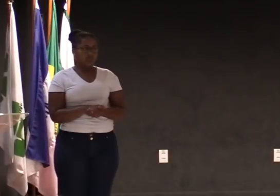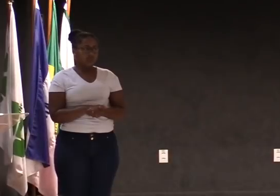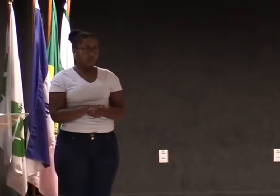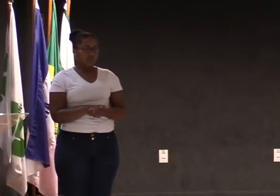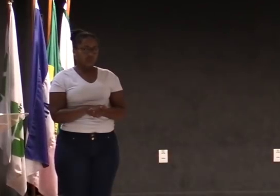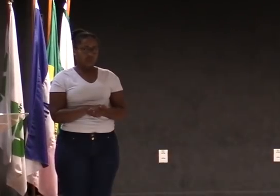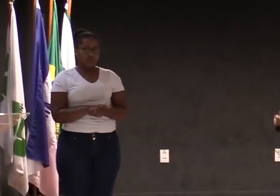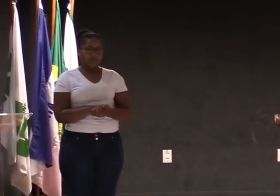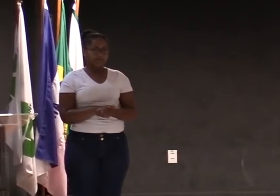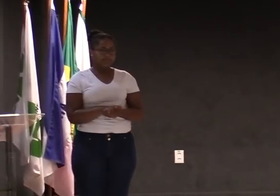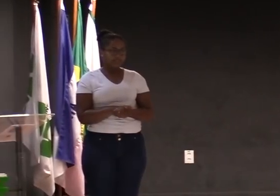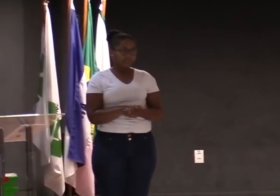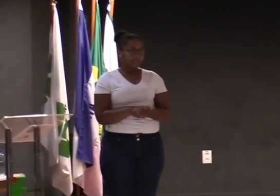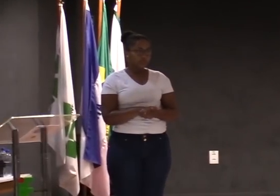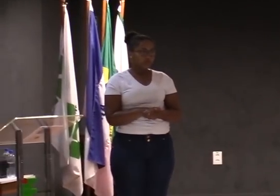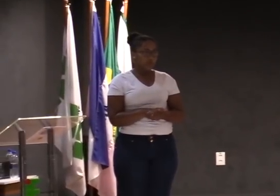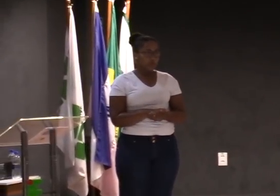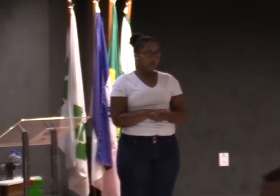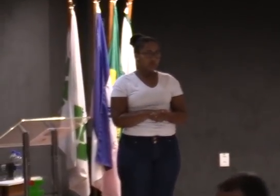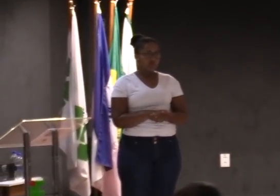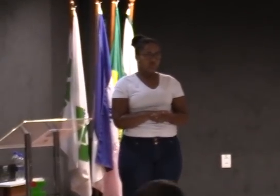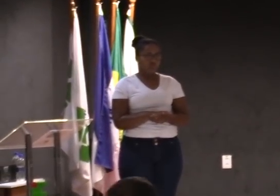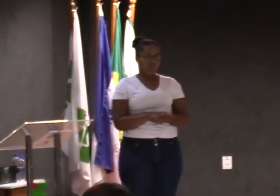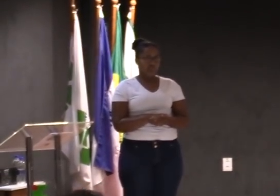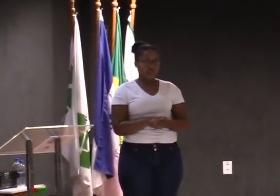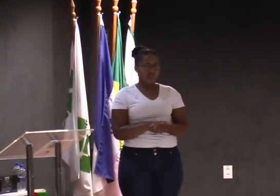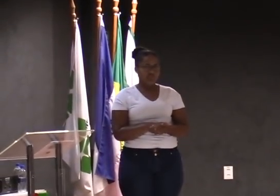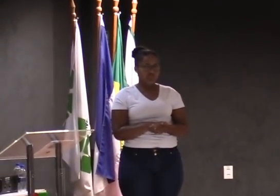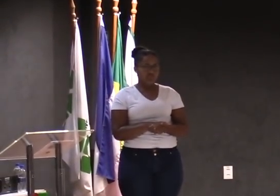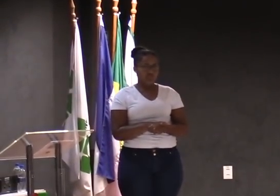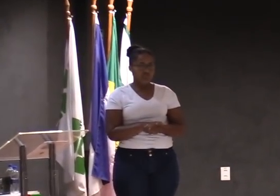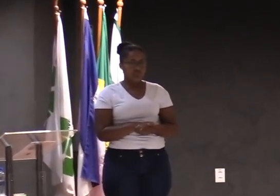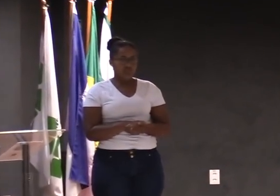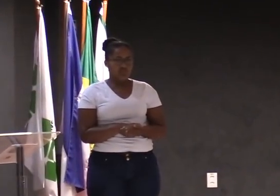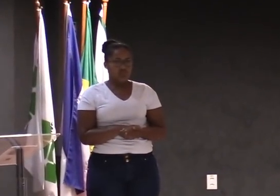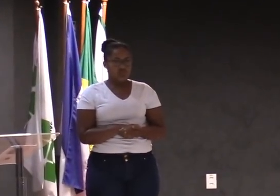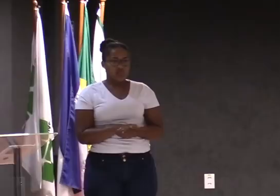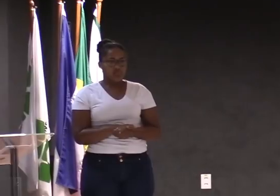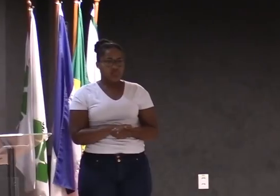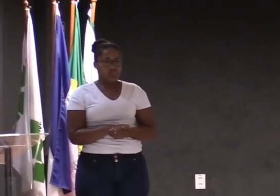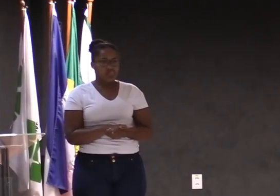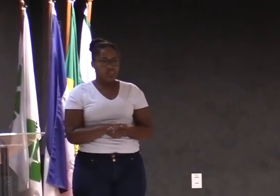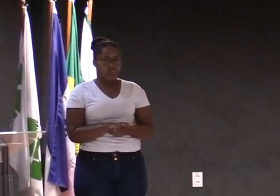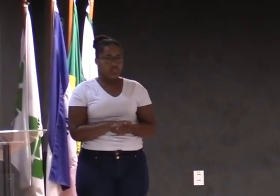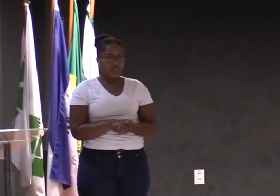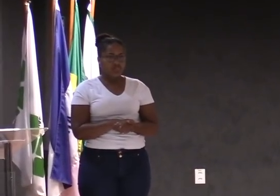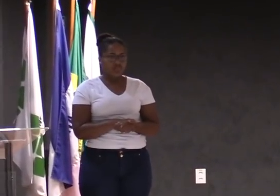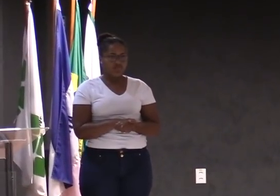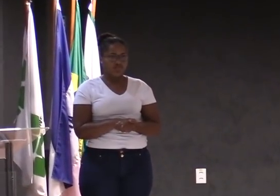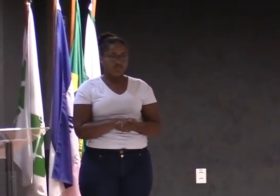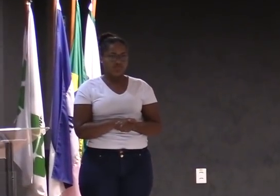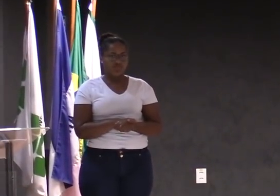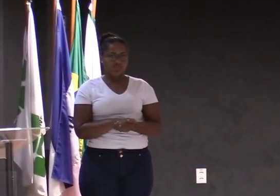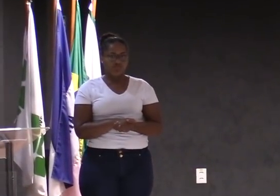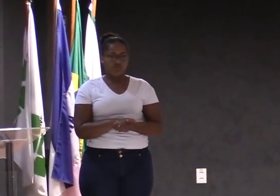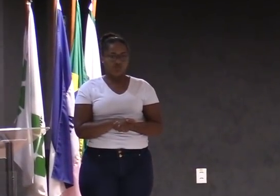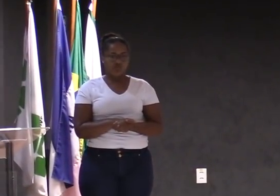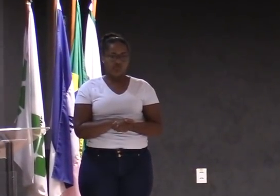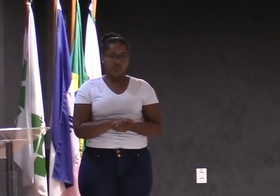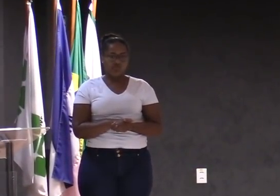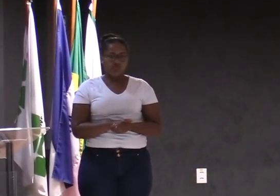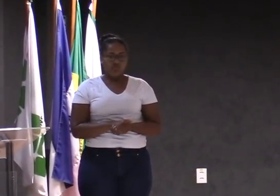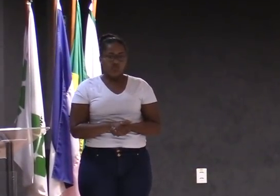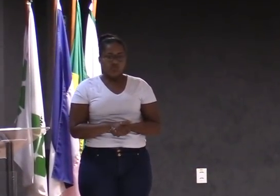So nice examples again about practical projects that the students can do and the teacher is